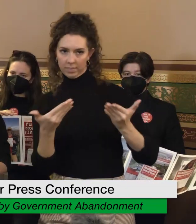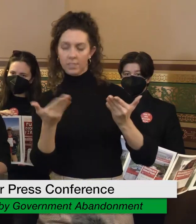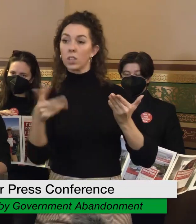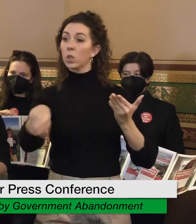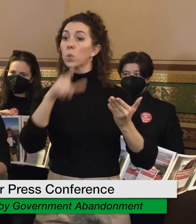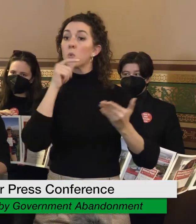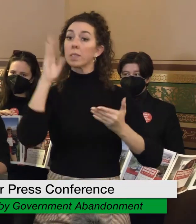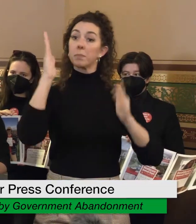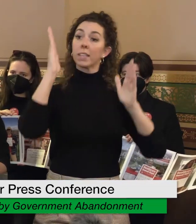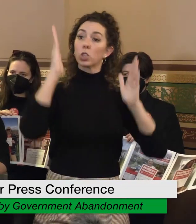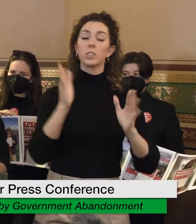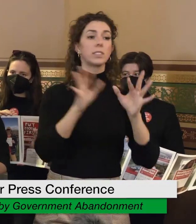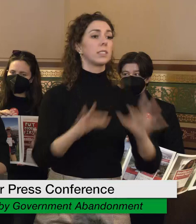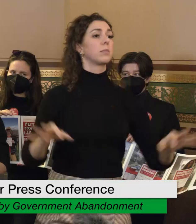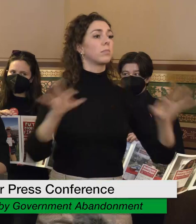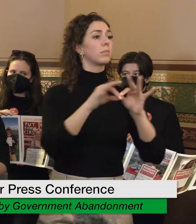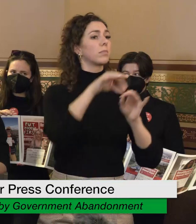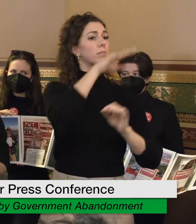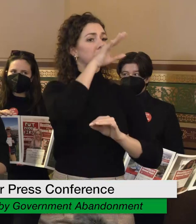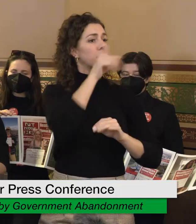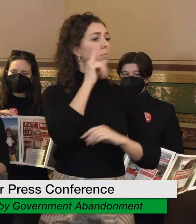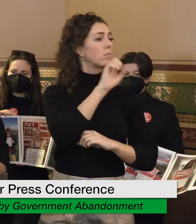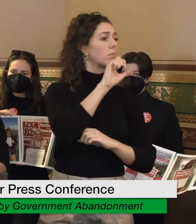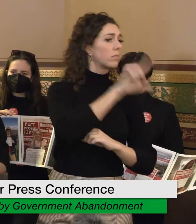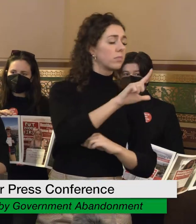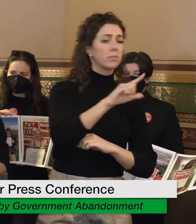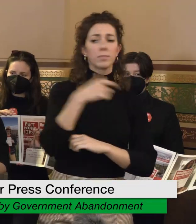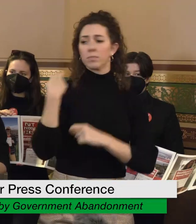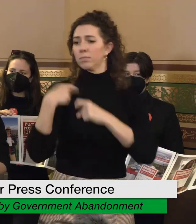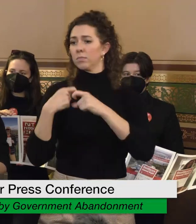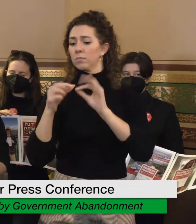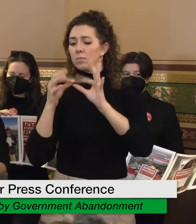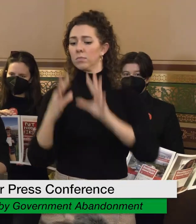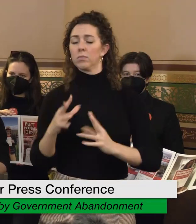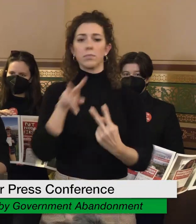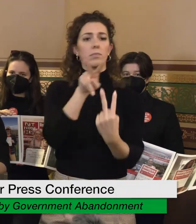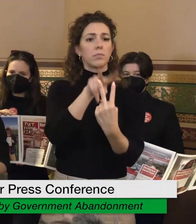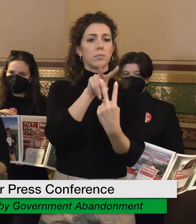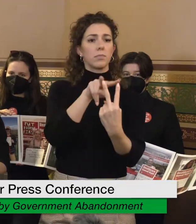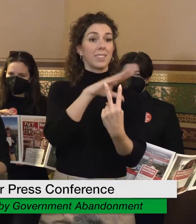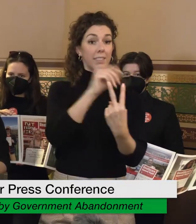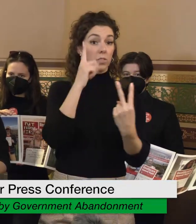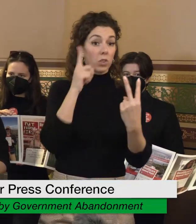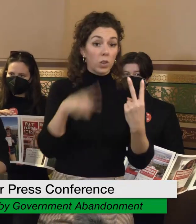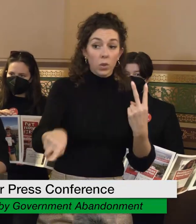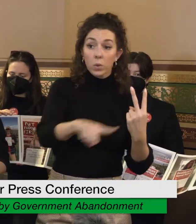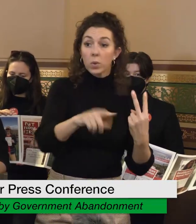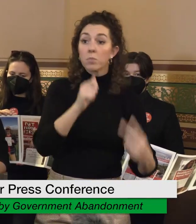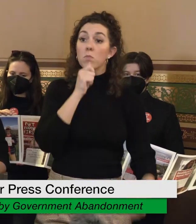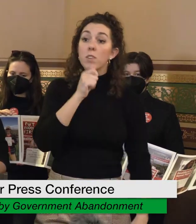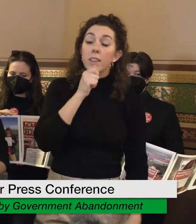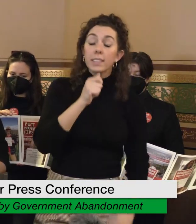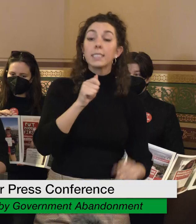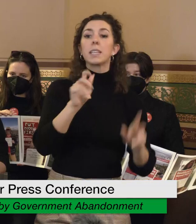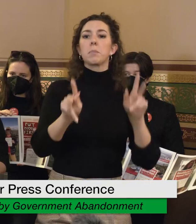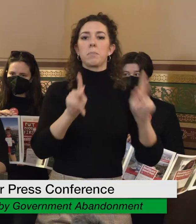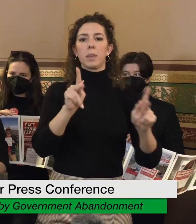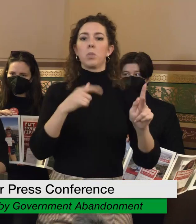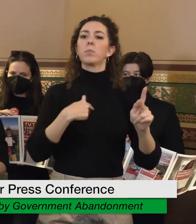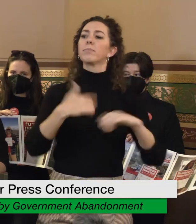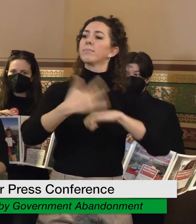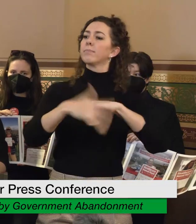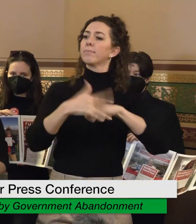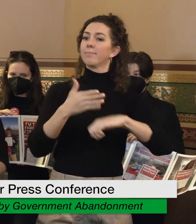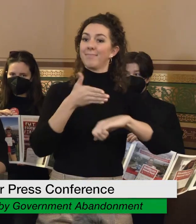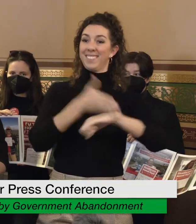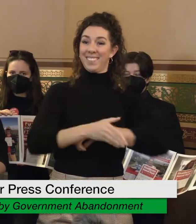Speakers should speak slowly for our ASL and Spanish interpreters. And for the press, spokespeople will be available to take